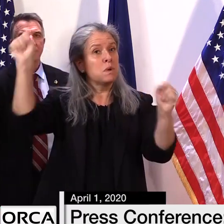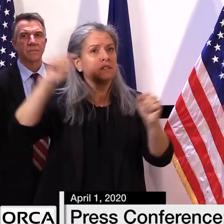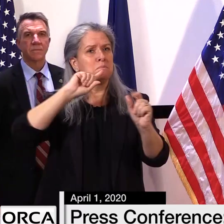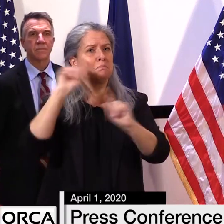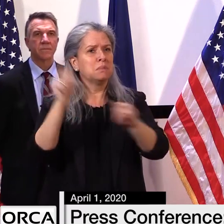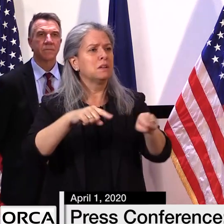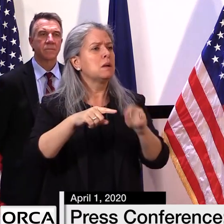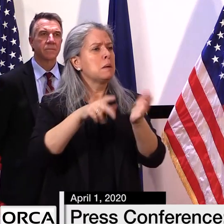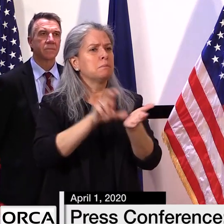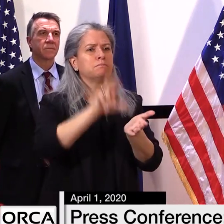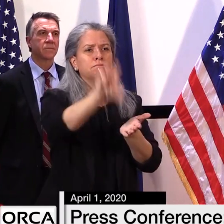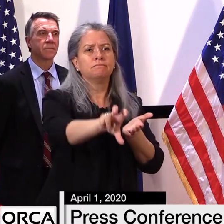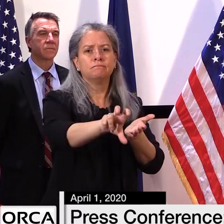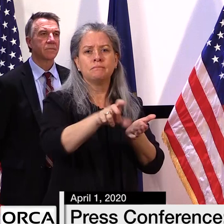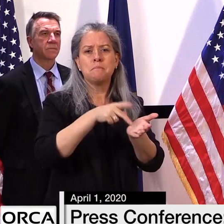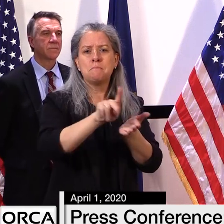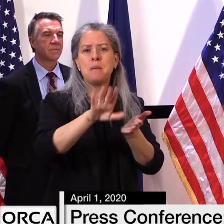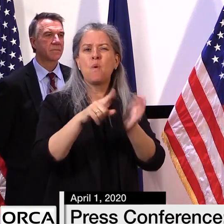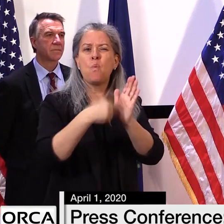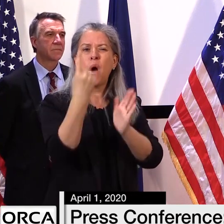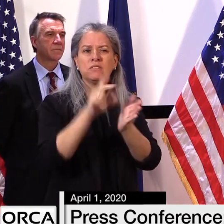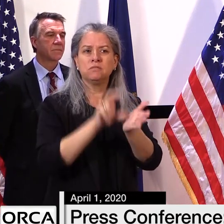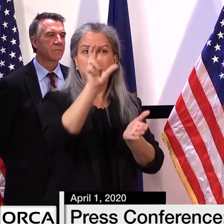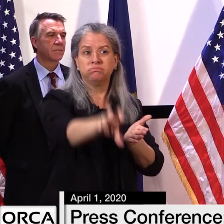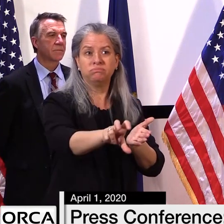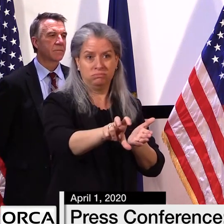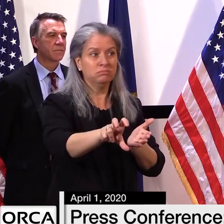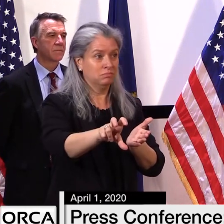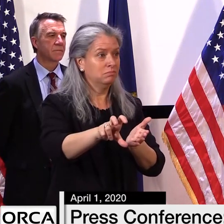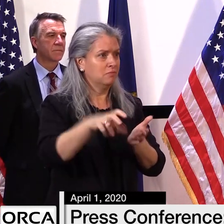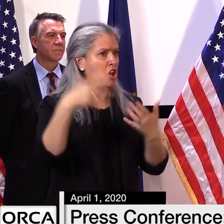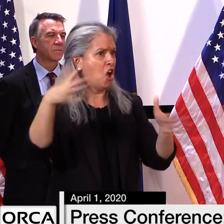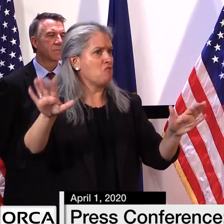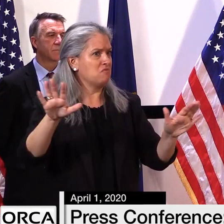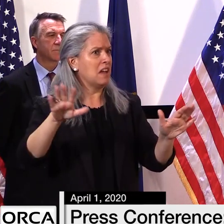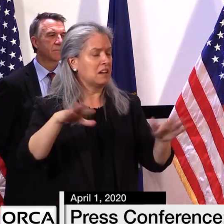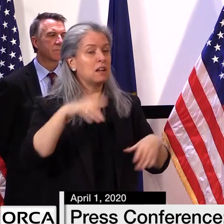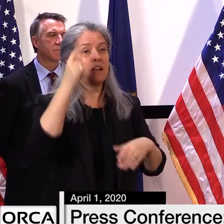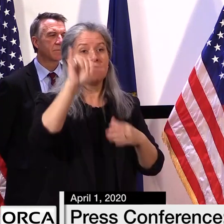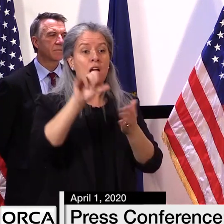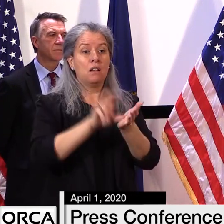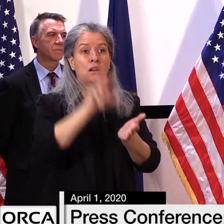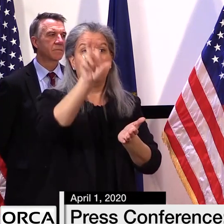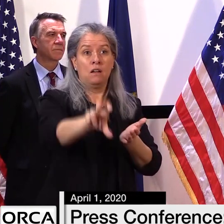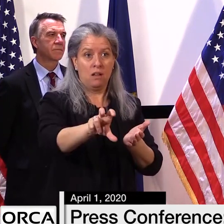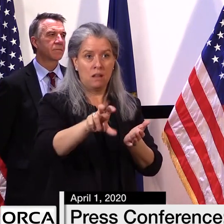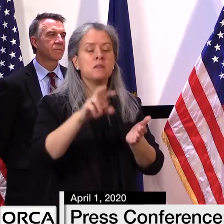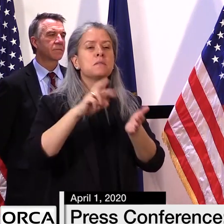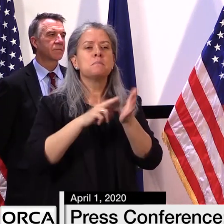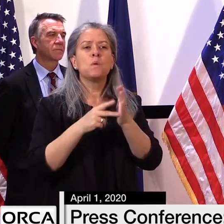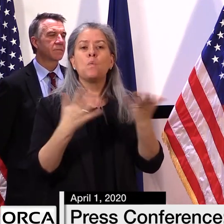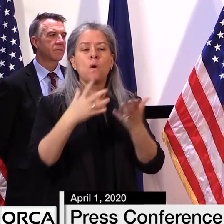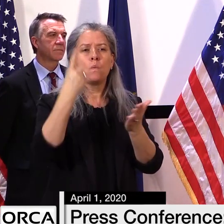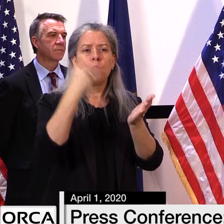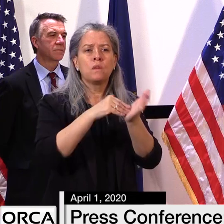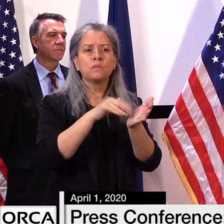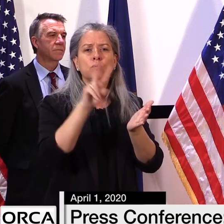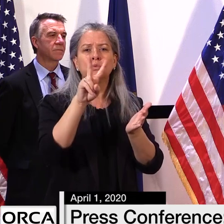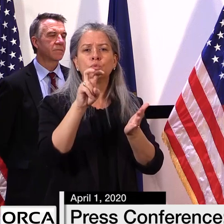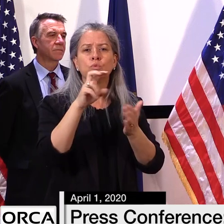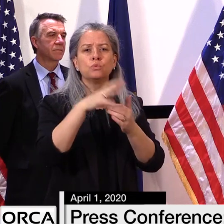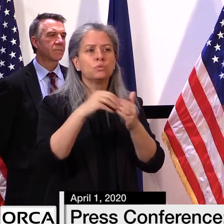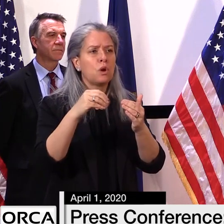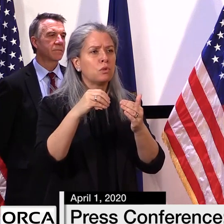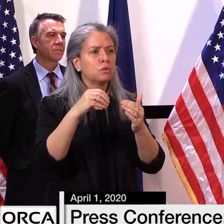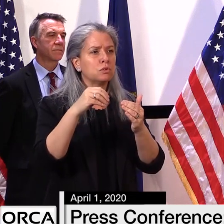to most Vermonters. The direct one-time payments will provide $1,200 to individuals